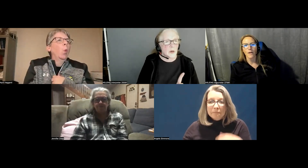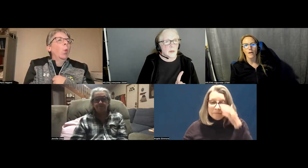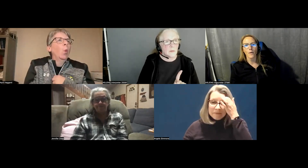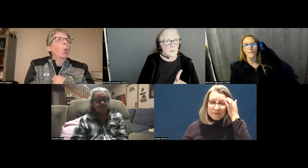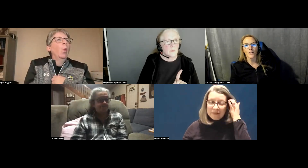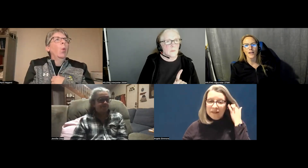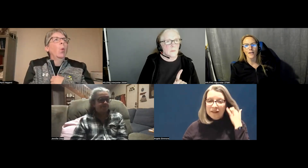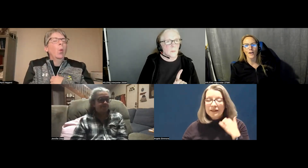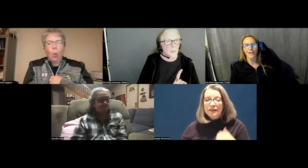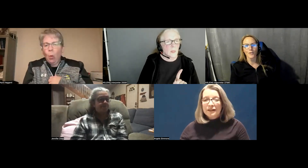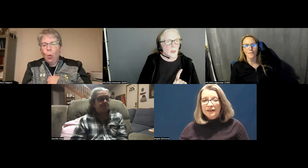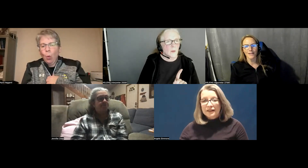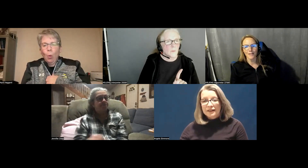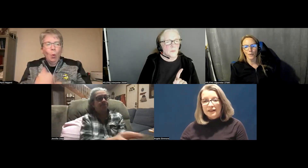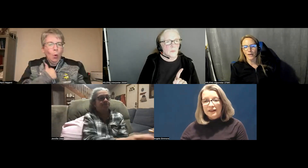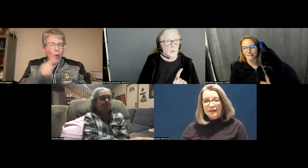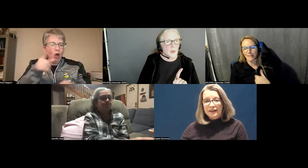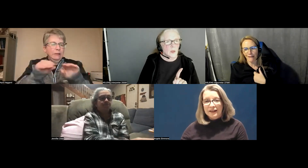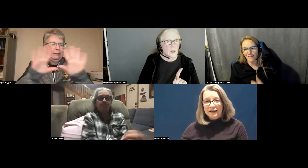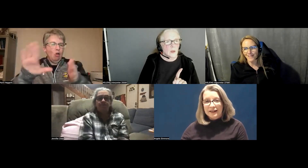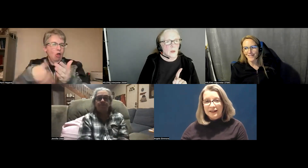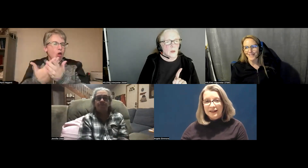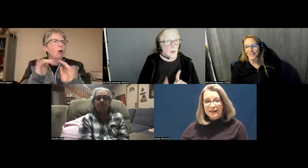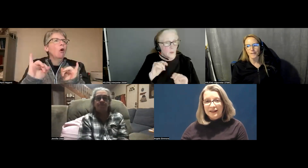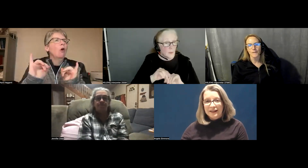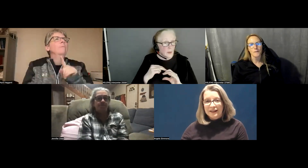I'm sorry. Well, I'm sorry. I thought you emailed it to everyone.